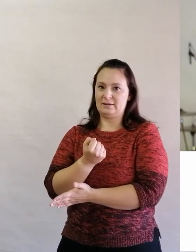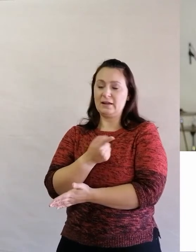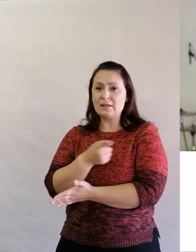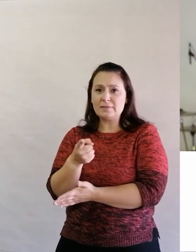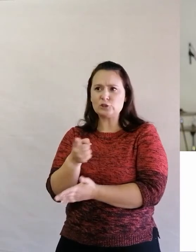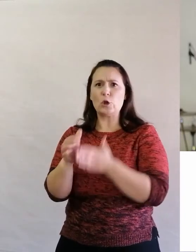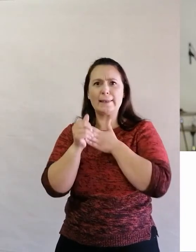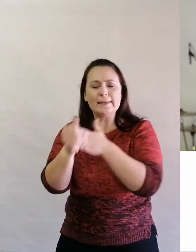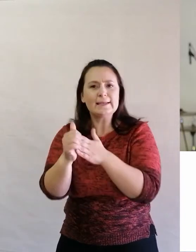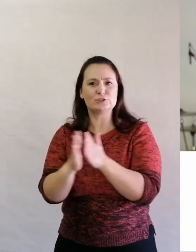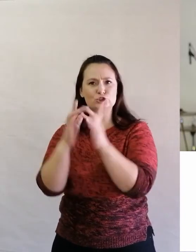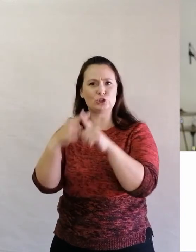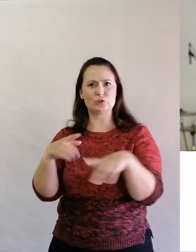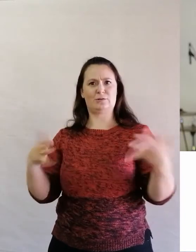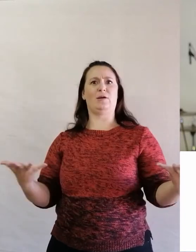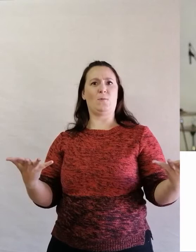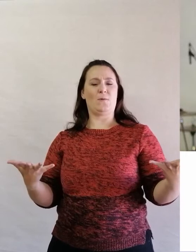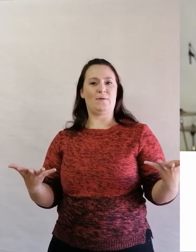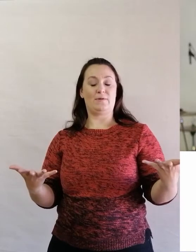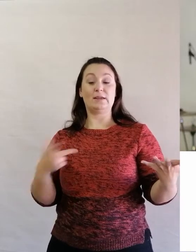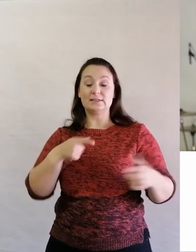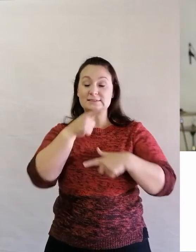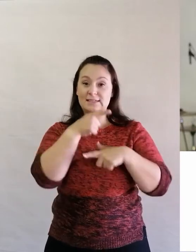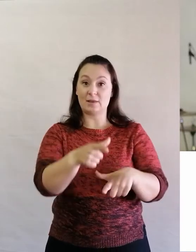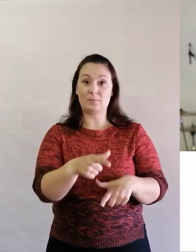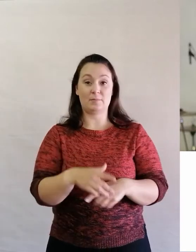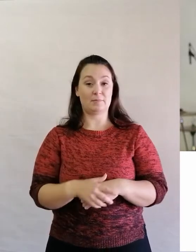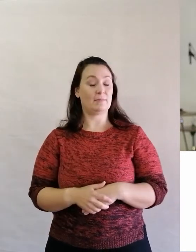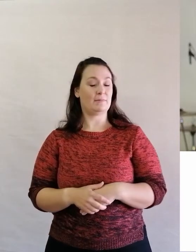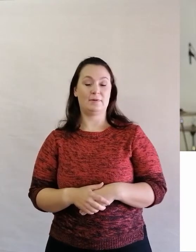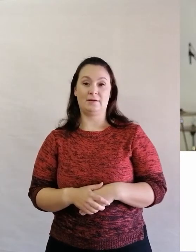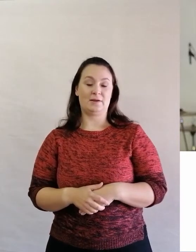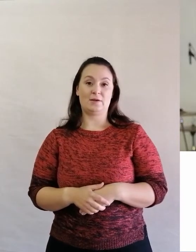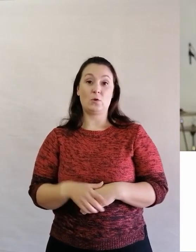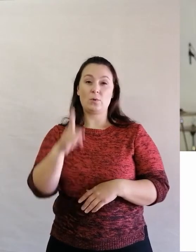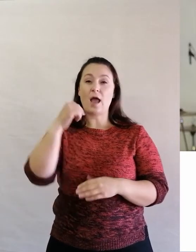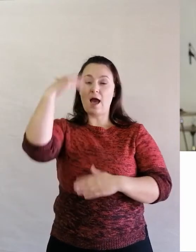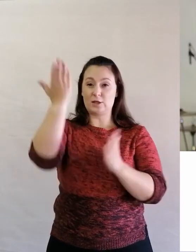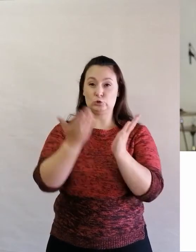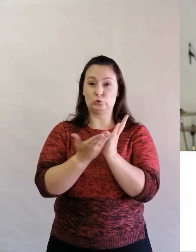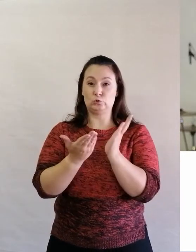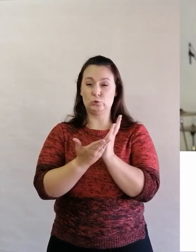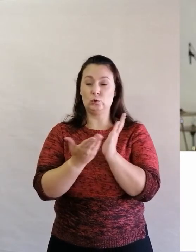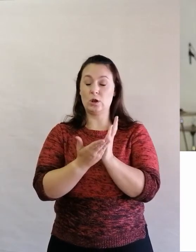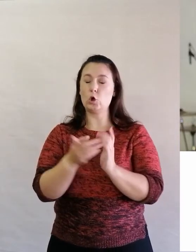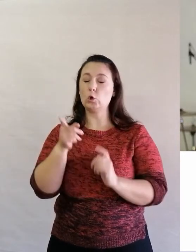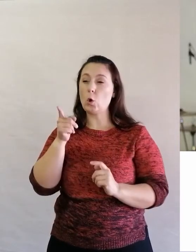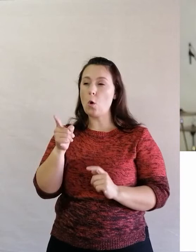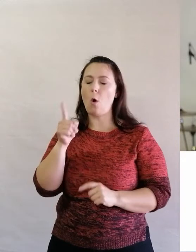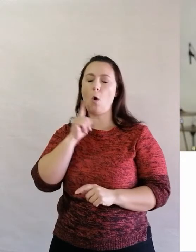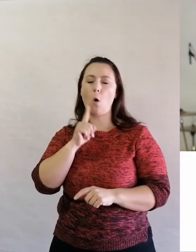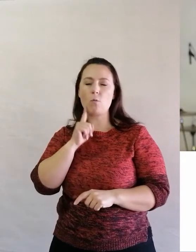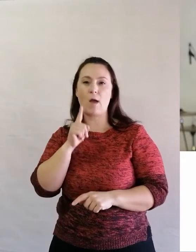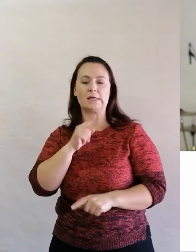leading a church. You know, how did this happen? And I told him. And he said, you know, when we were at high school, you really gave me a hard time. And I'd